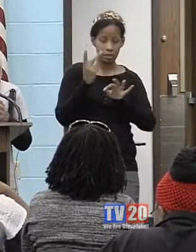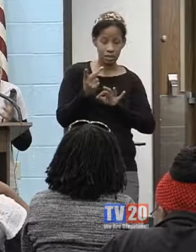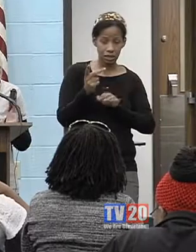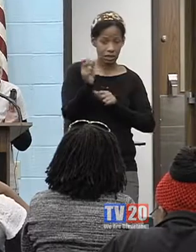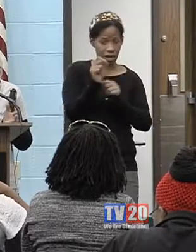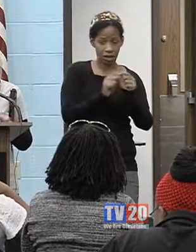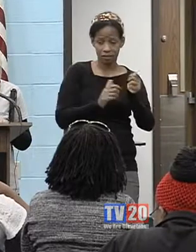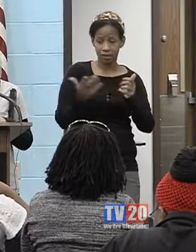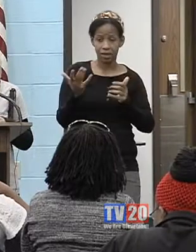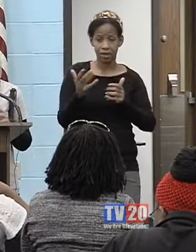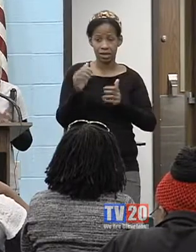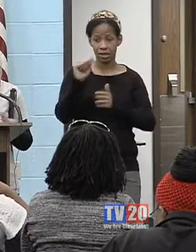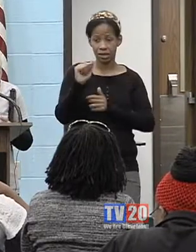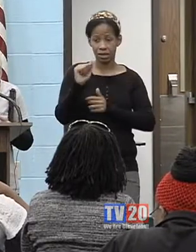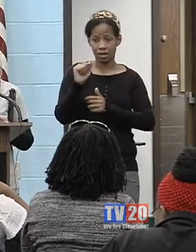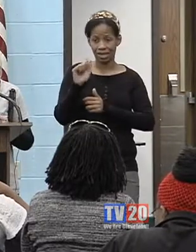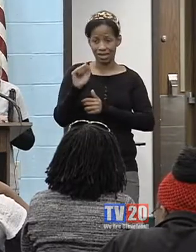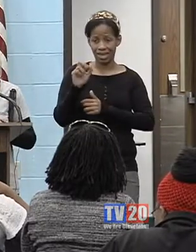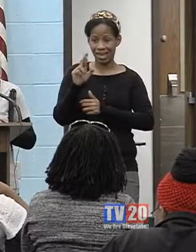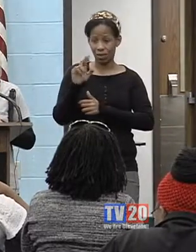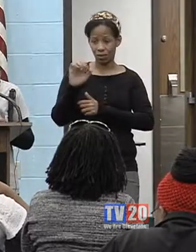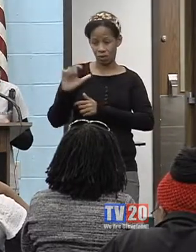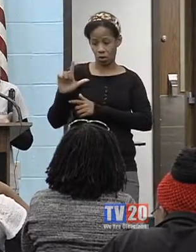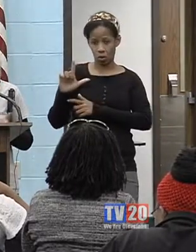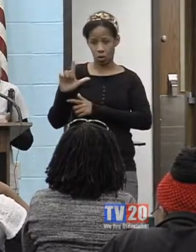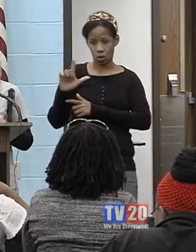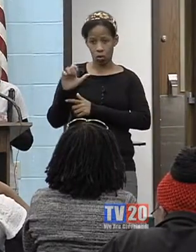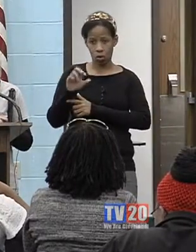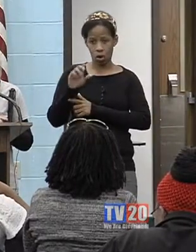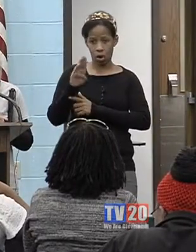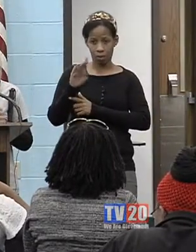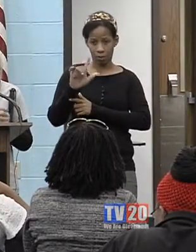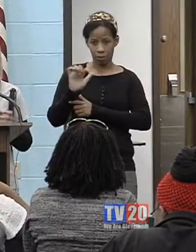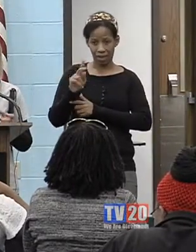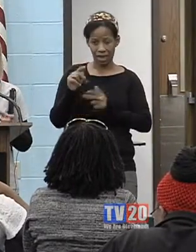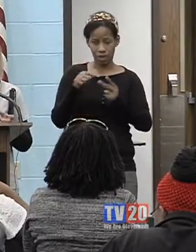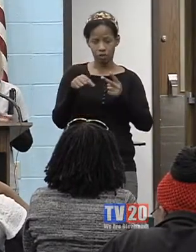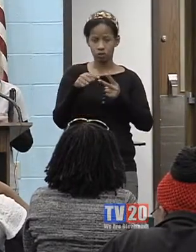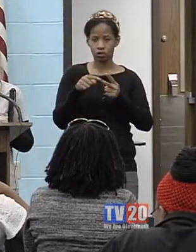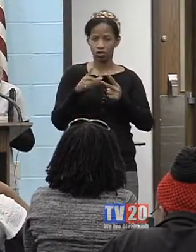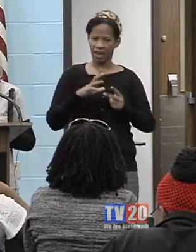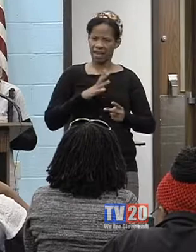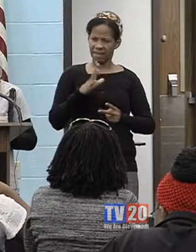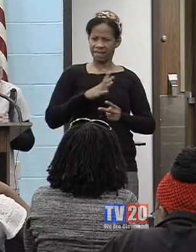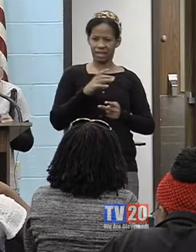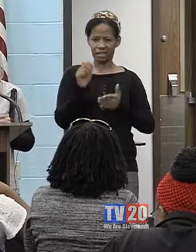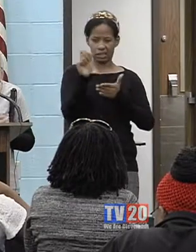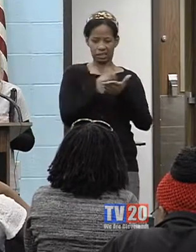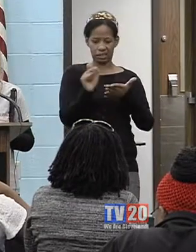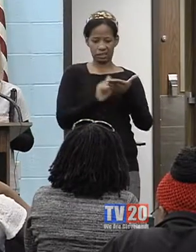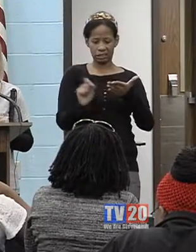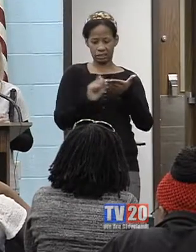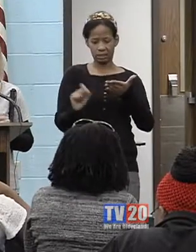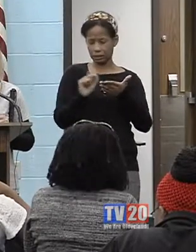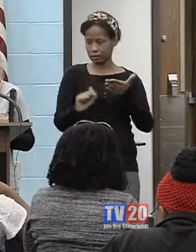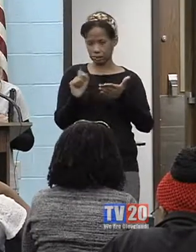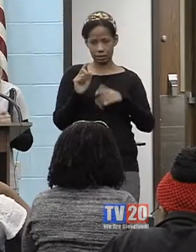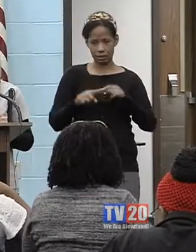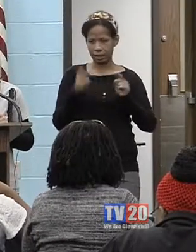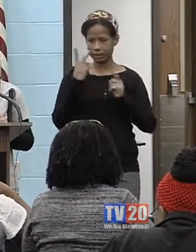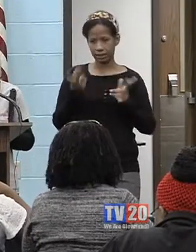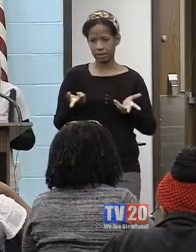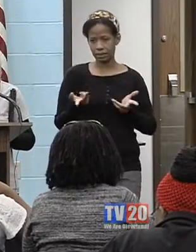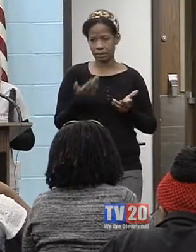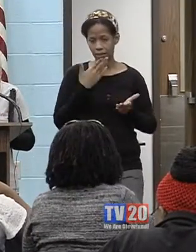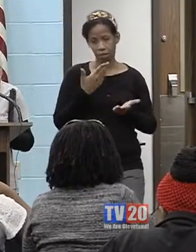in Arial or block letters, because people use all these fancy curlicues and script writing and not